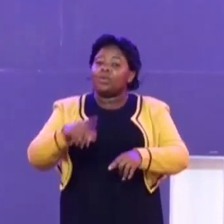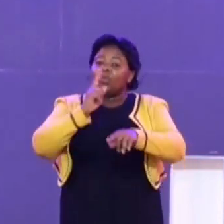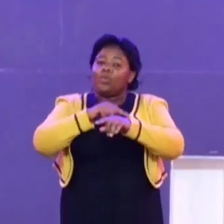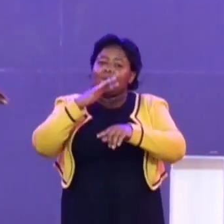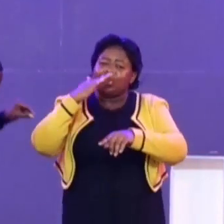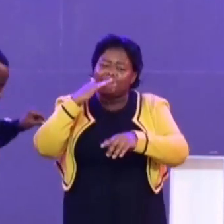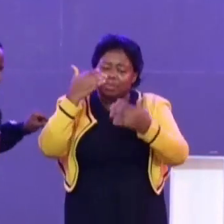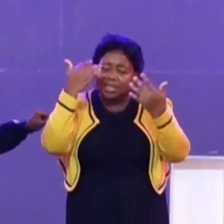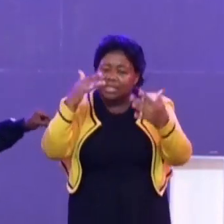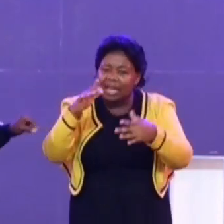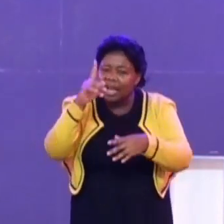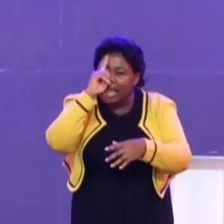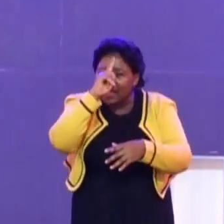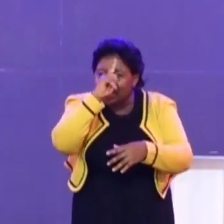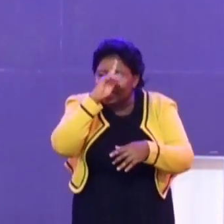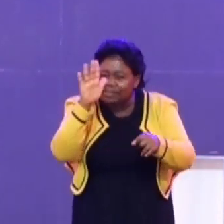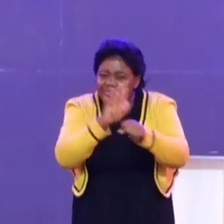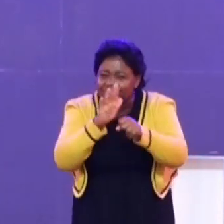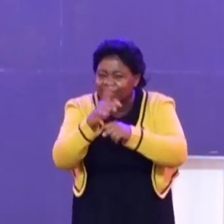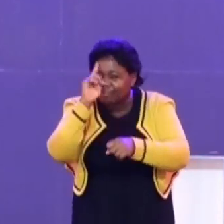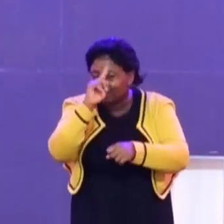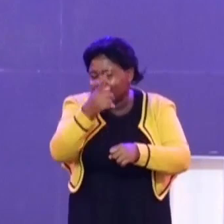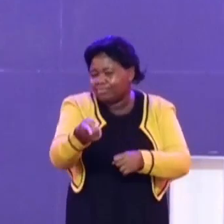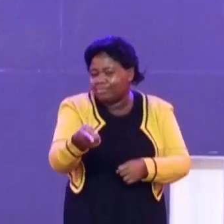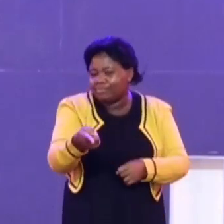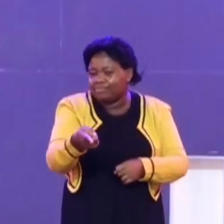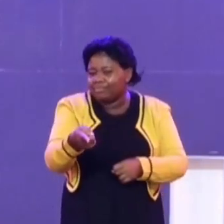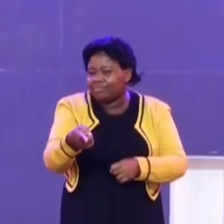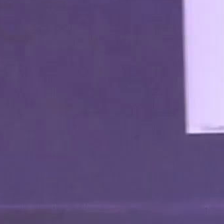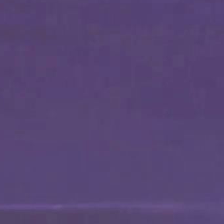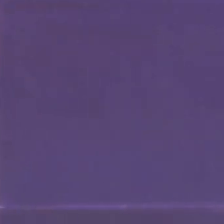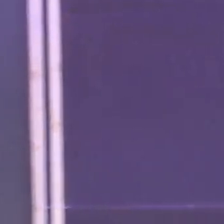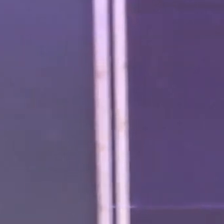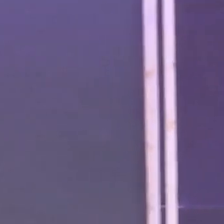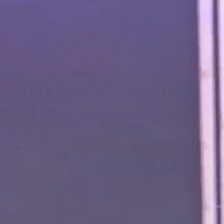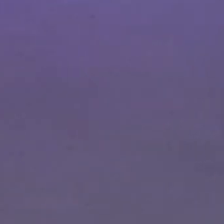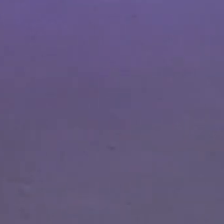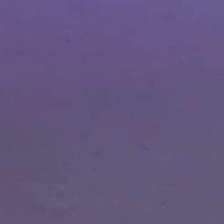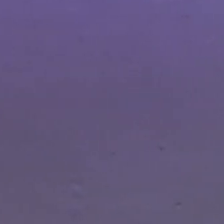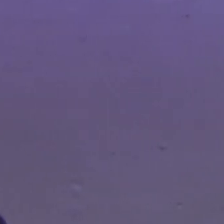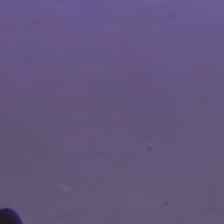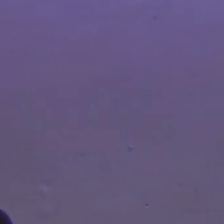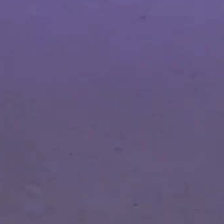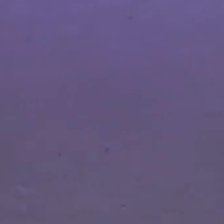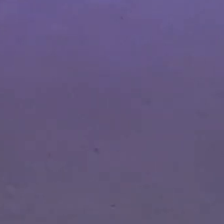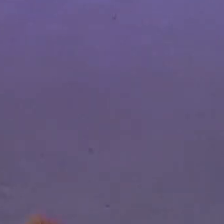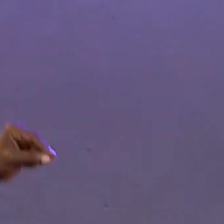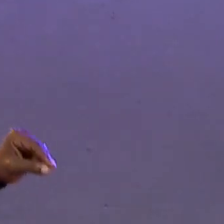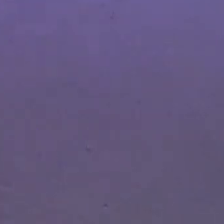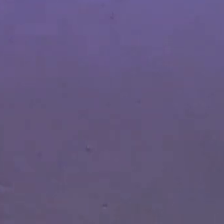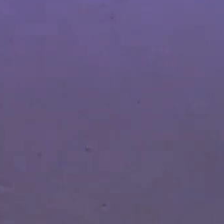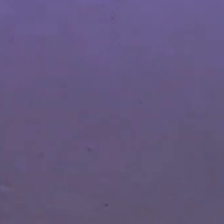kabaka omulamba. Now, by the time we speak now, a full king agenze mu kibira has gone to the bush